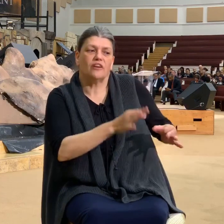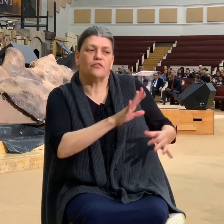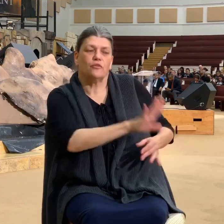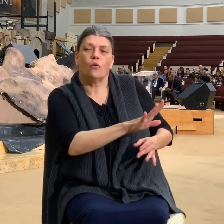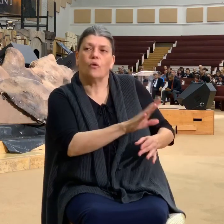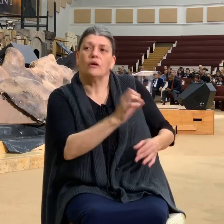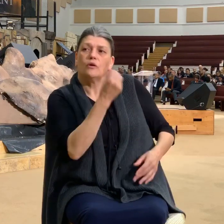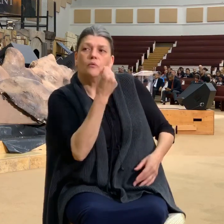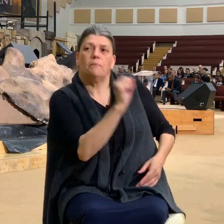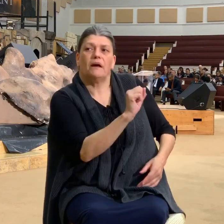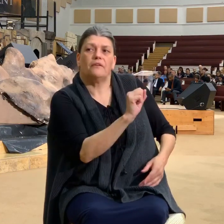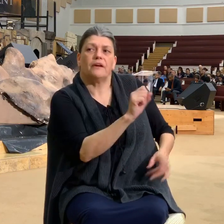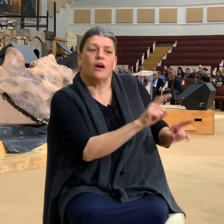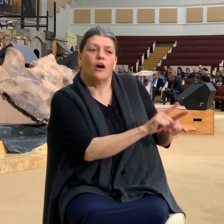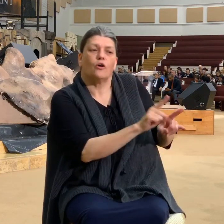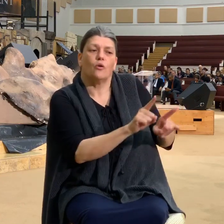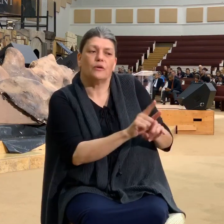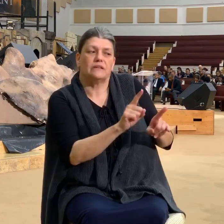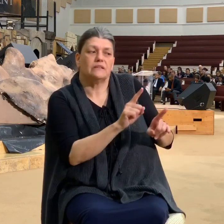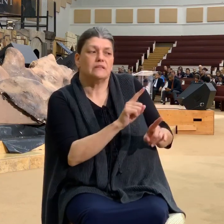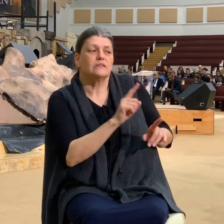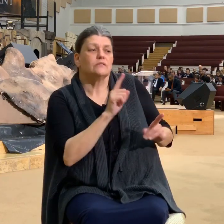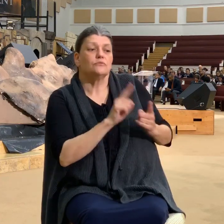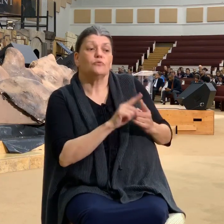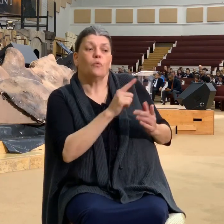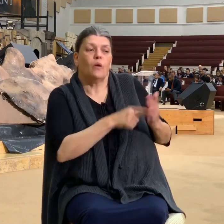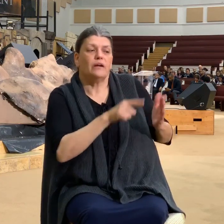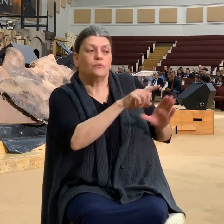to what you do with all of your ornamentation.